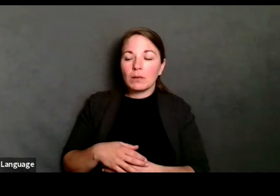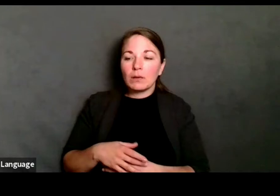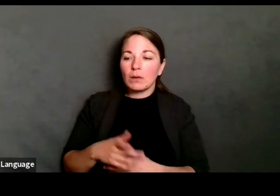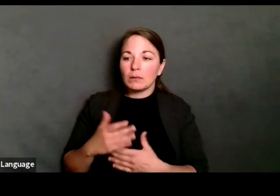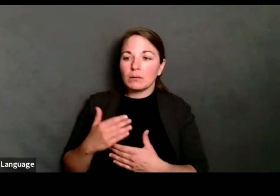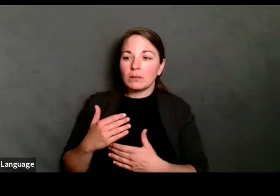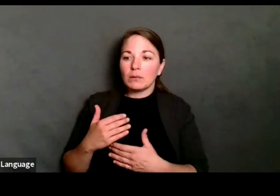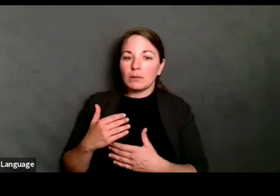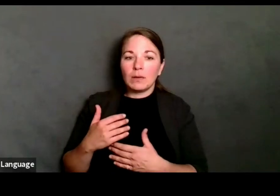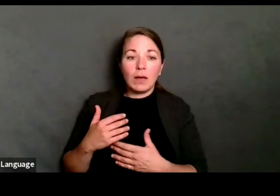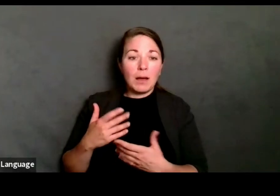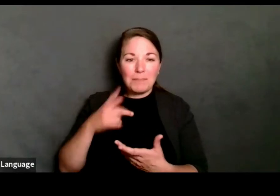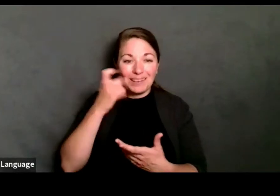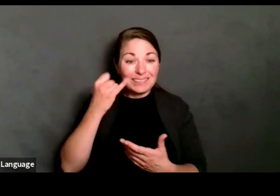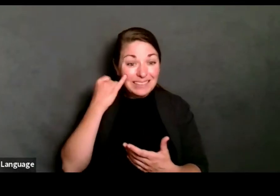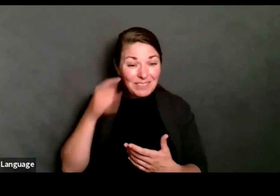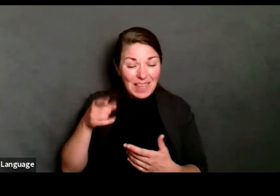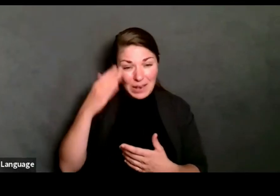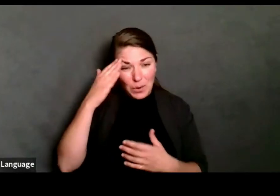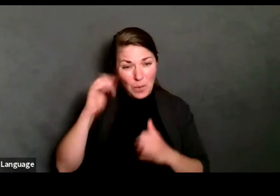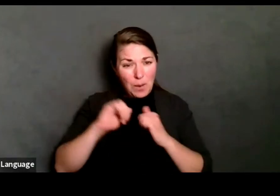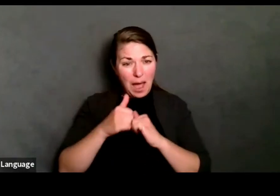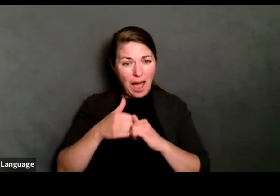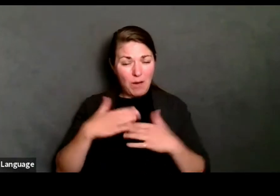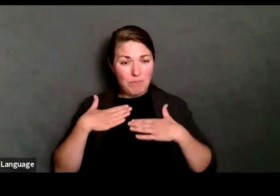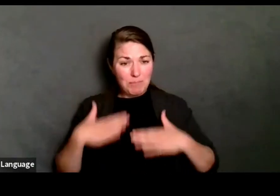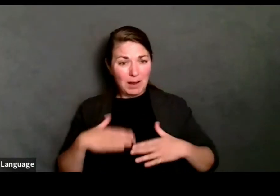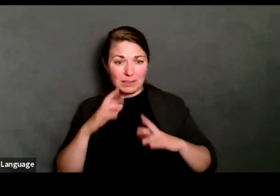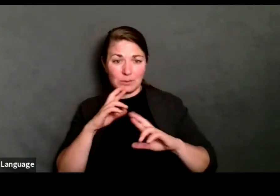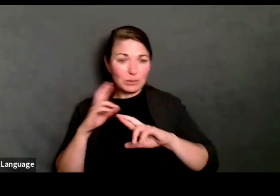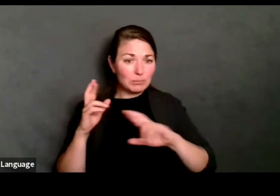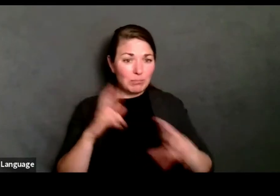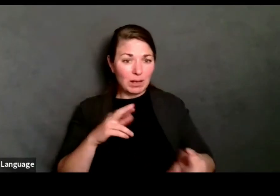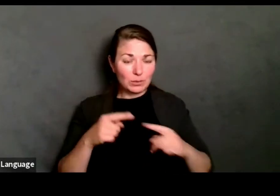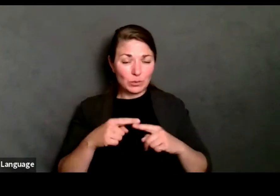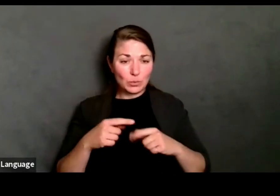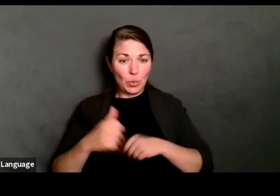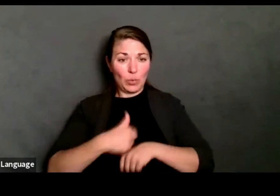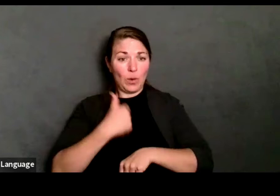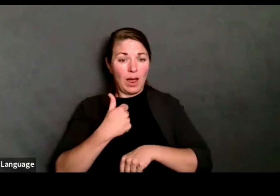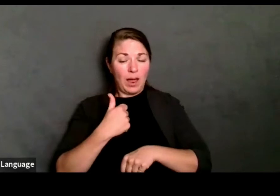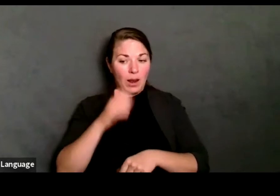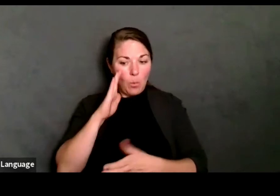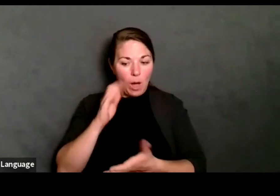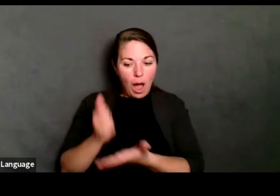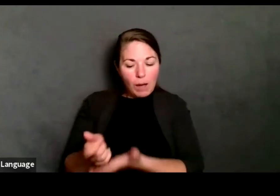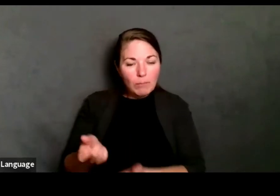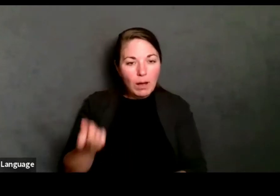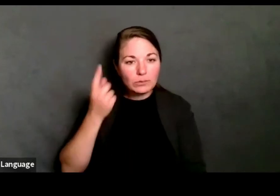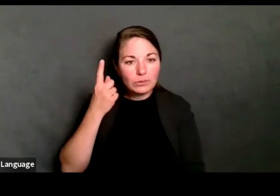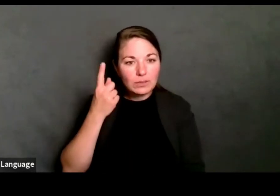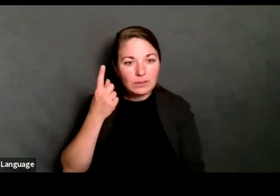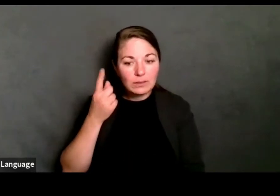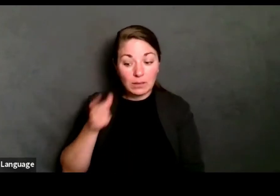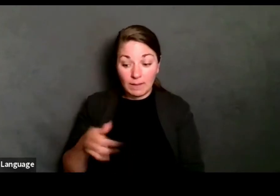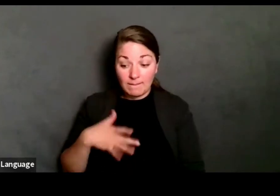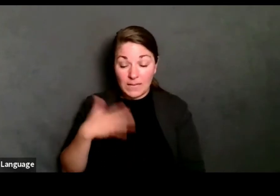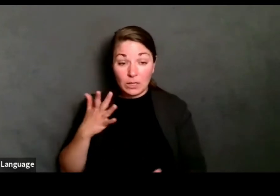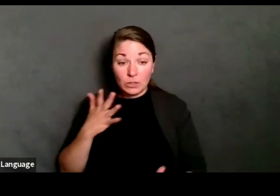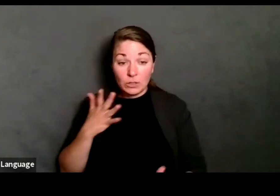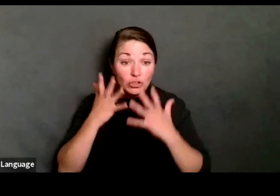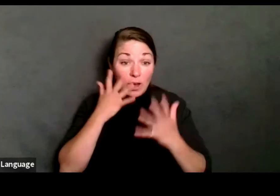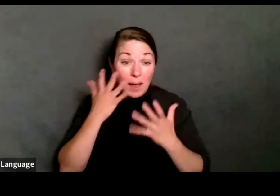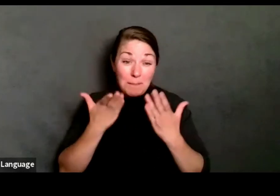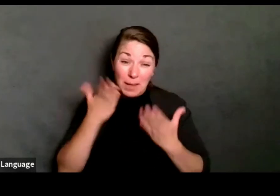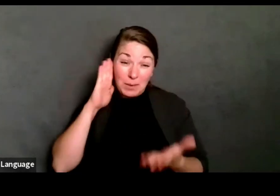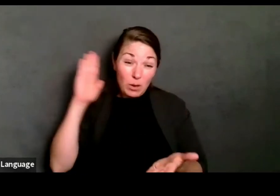threats can really help a person reframe those responses that might be contributing to their feelings of shame. So